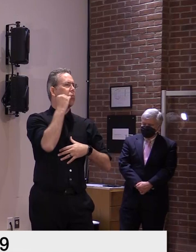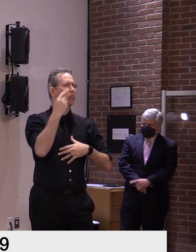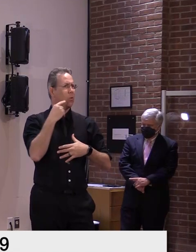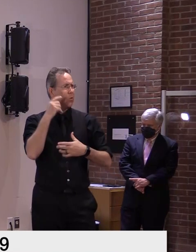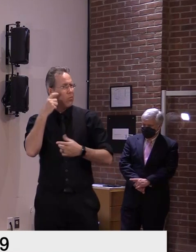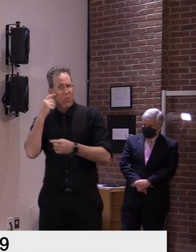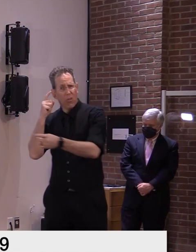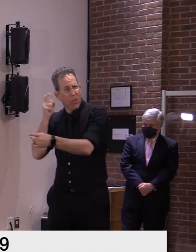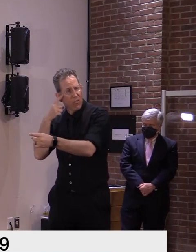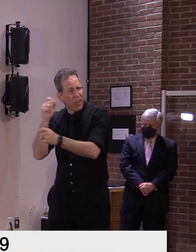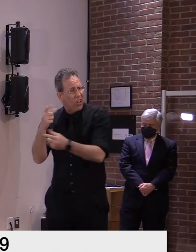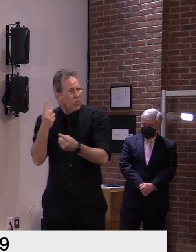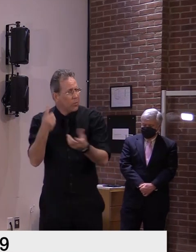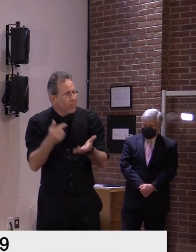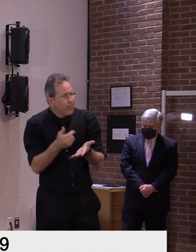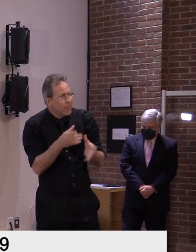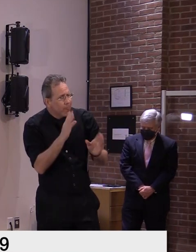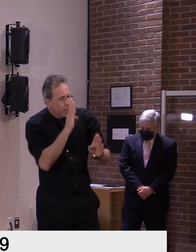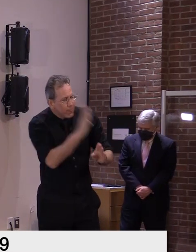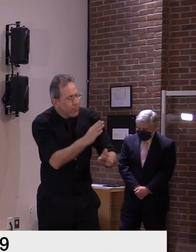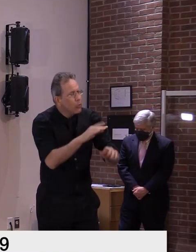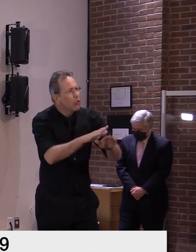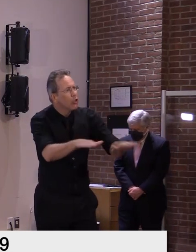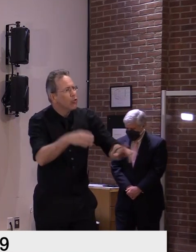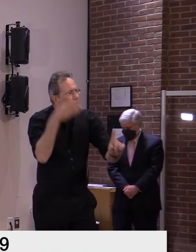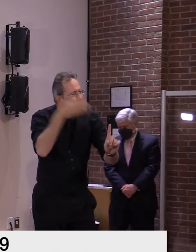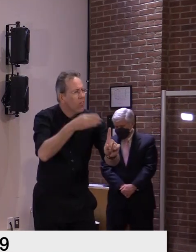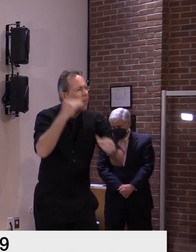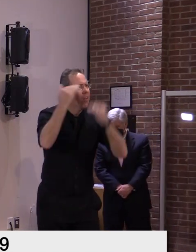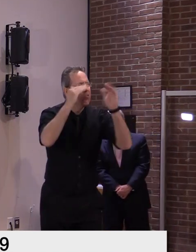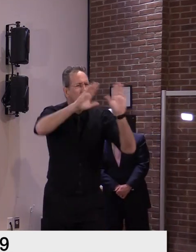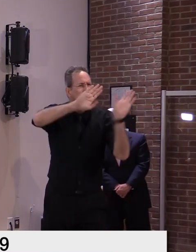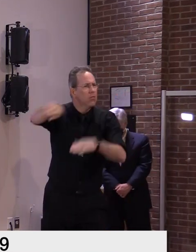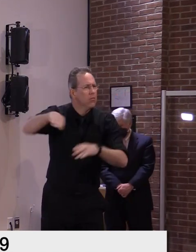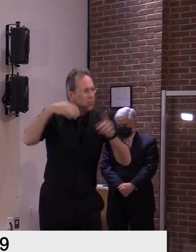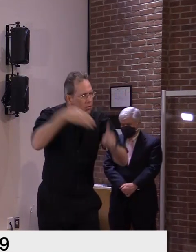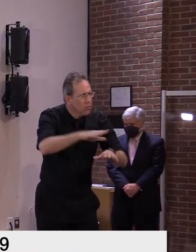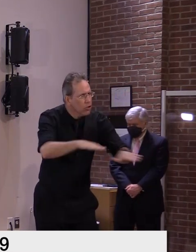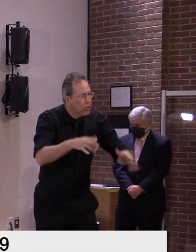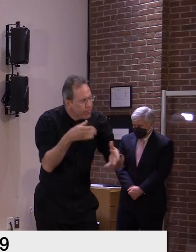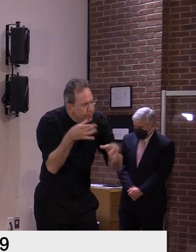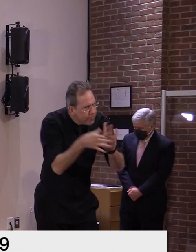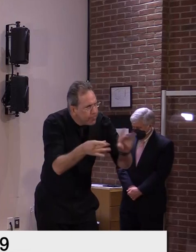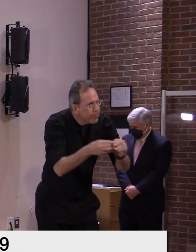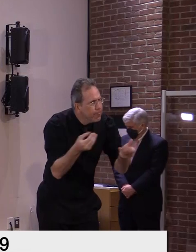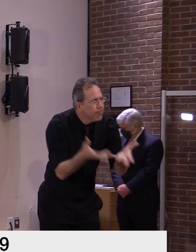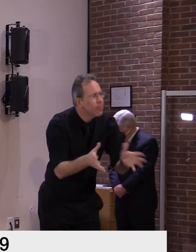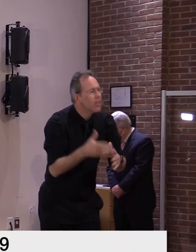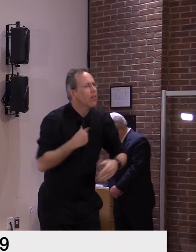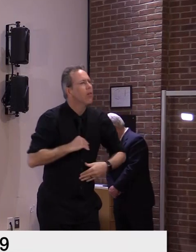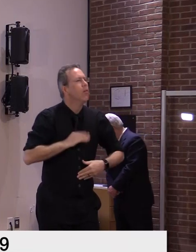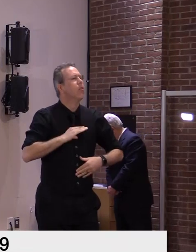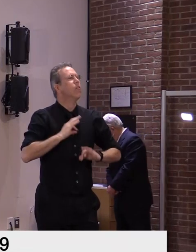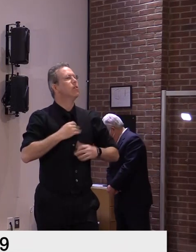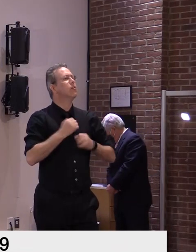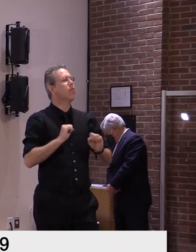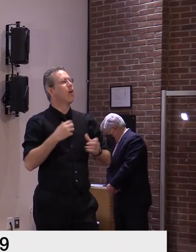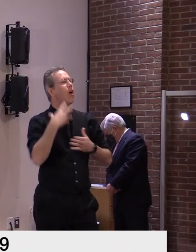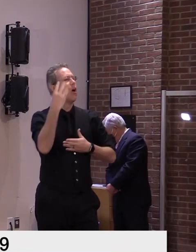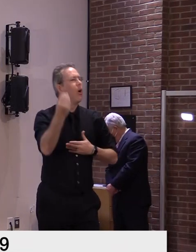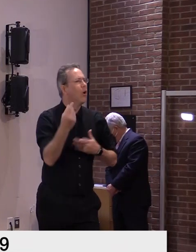a subset of children that are still afraid of this disease due to misinformation,